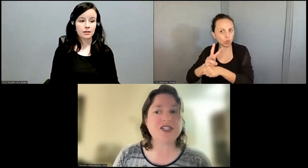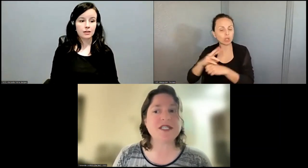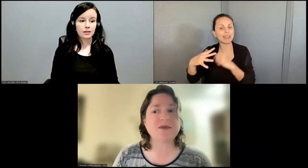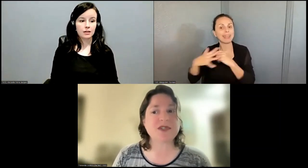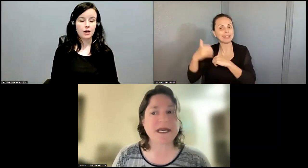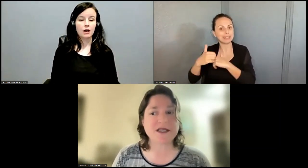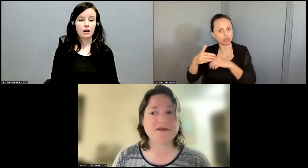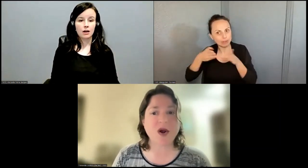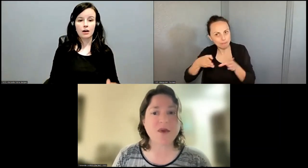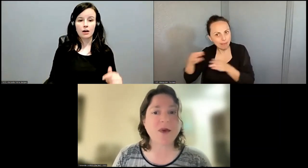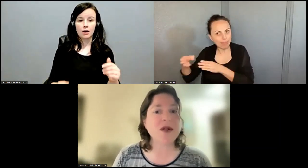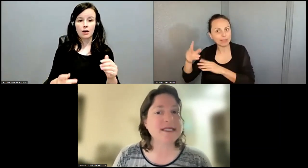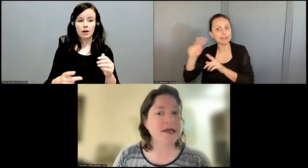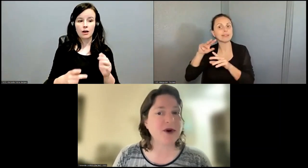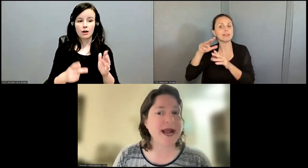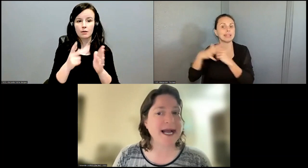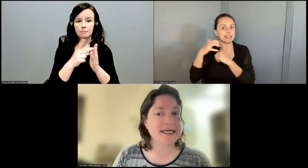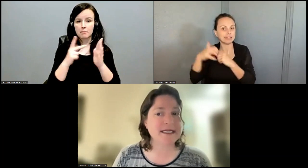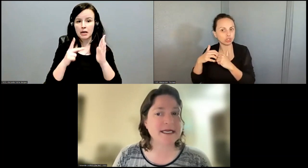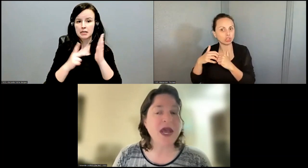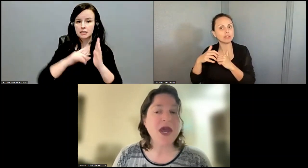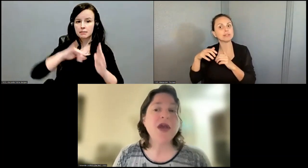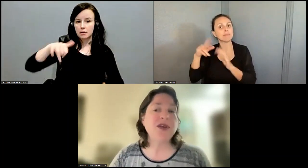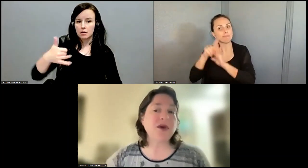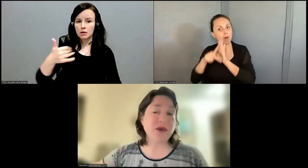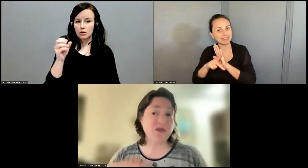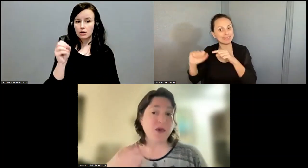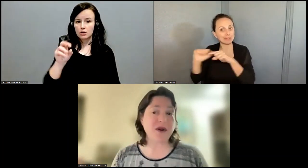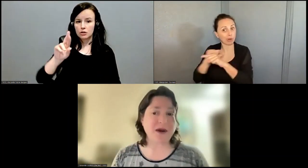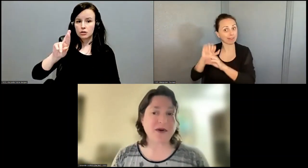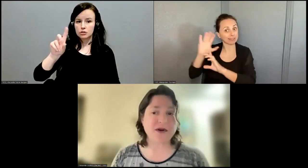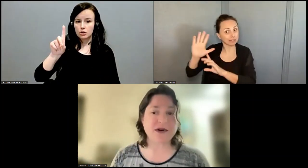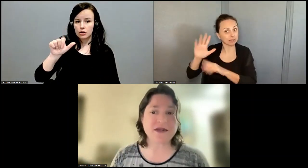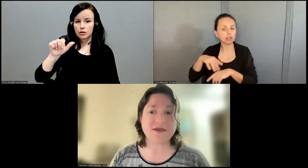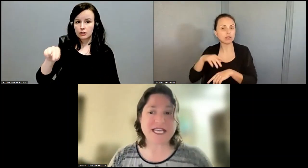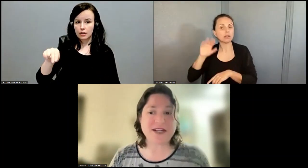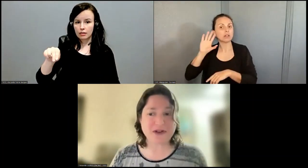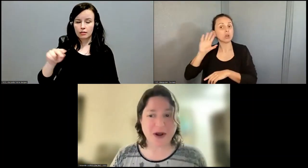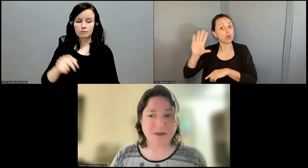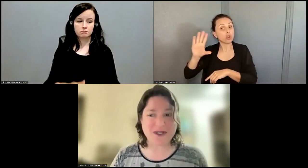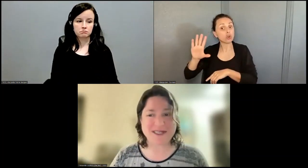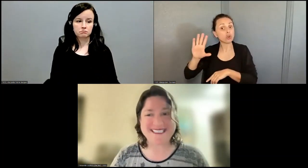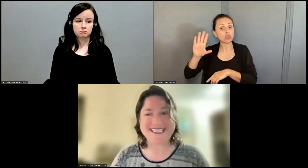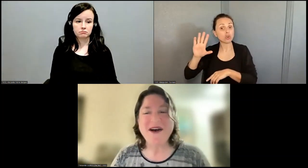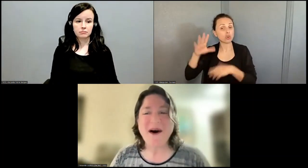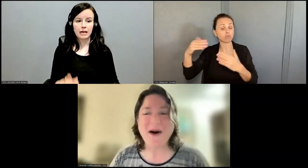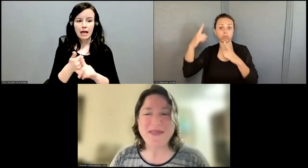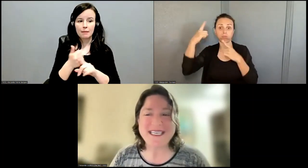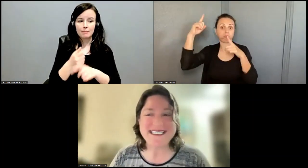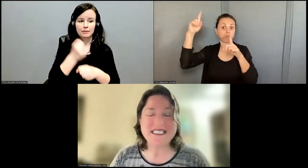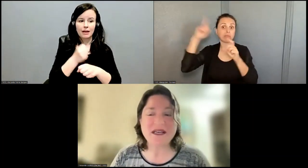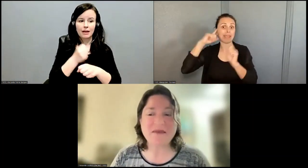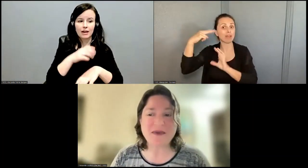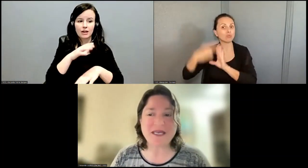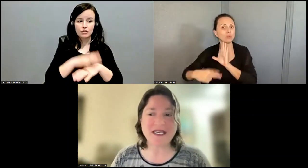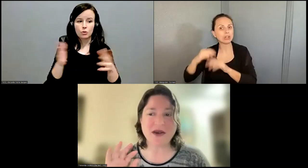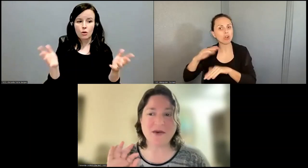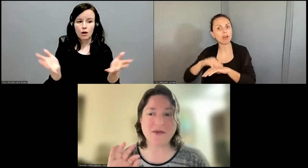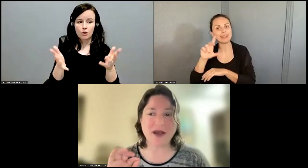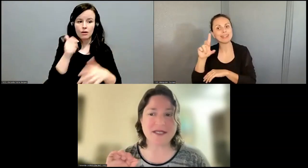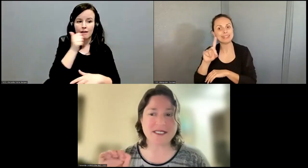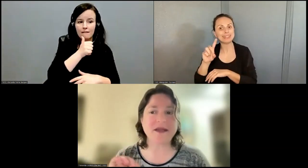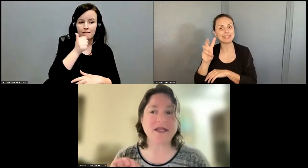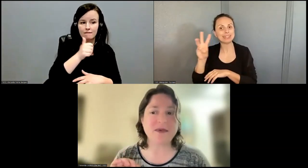and Indigenous perspectives on policy and practice. You can read more about her substantial accomplishments on the